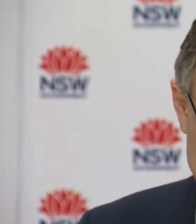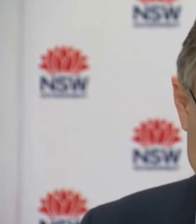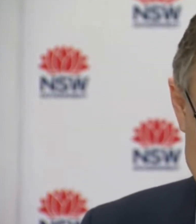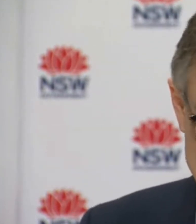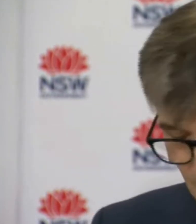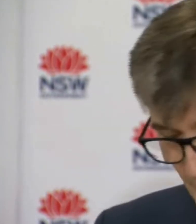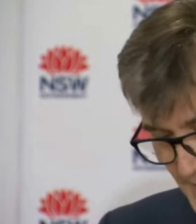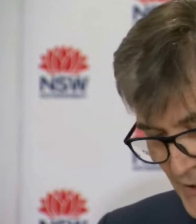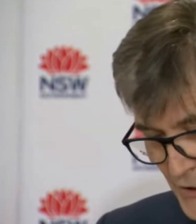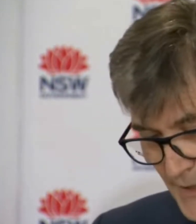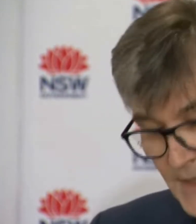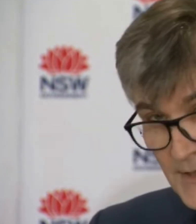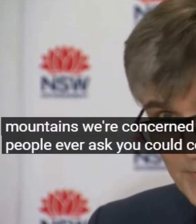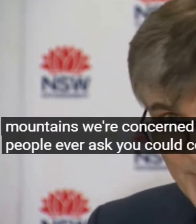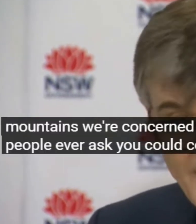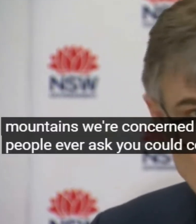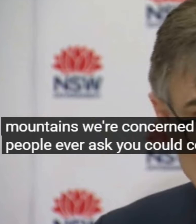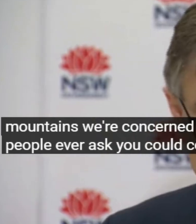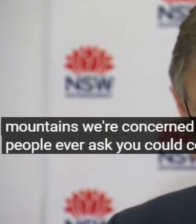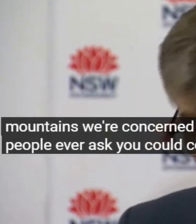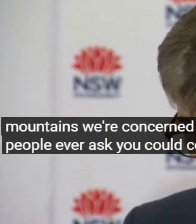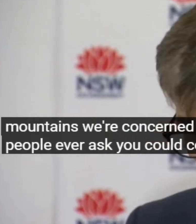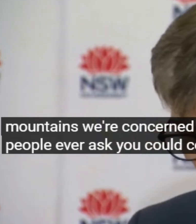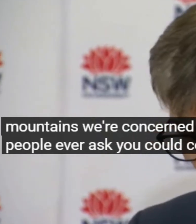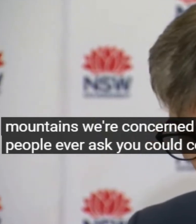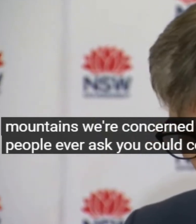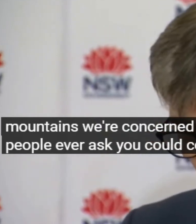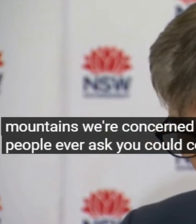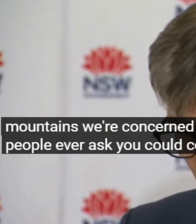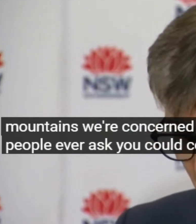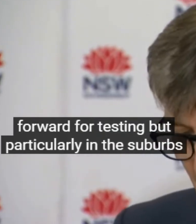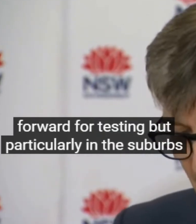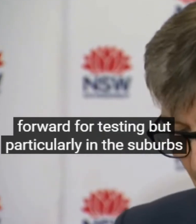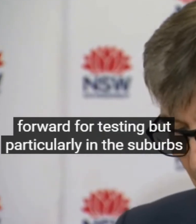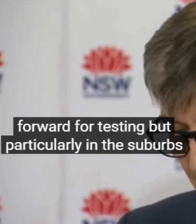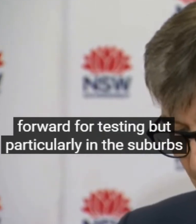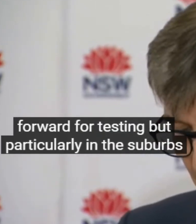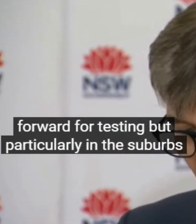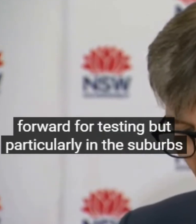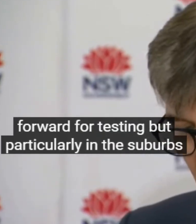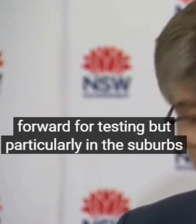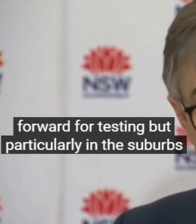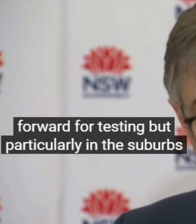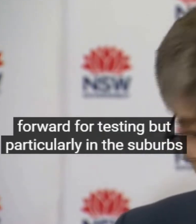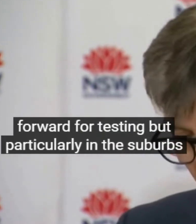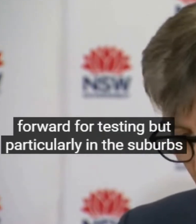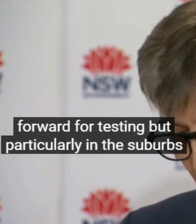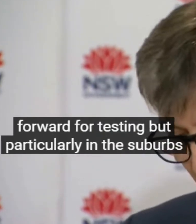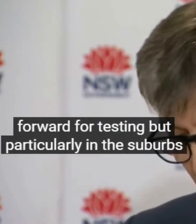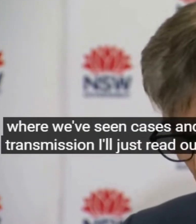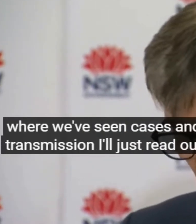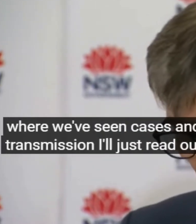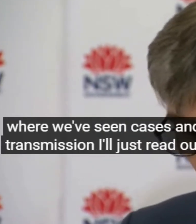seen cases and transmission. So I'll just read out what those suburbs are. In Western Sydney, Cumberland LGA, Parramatta